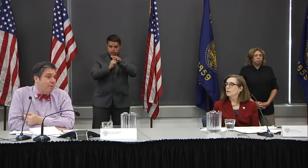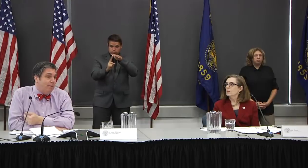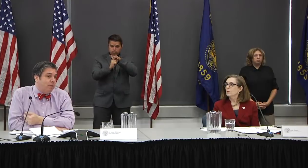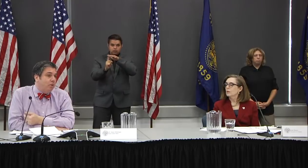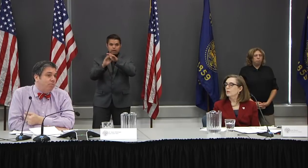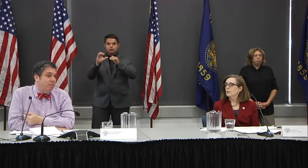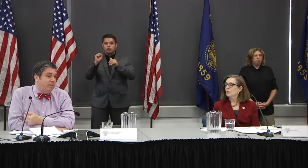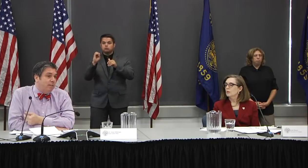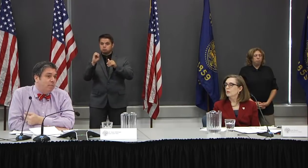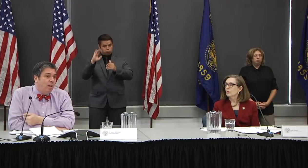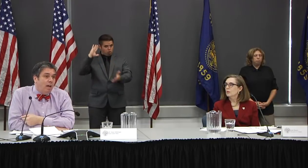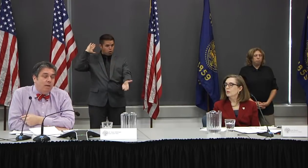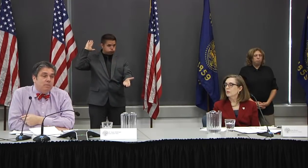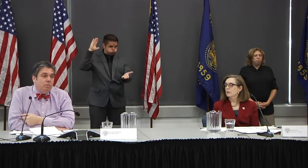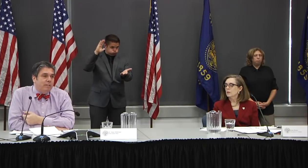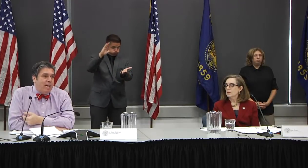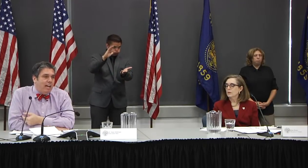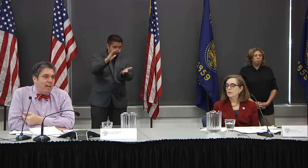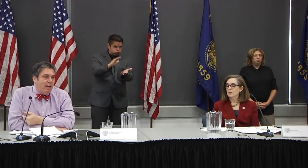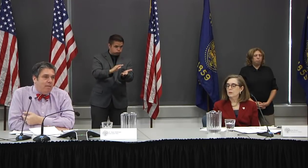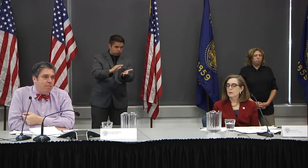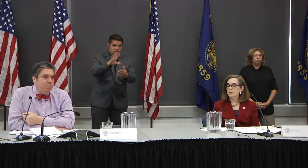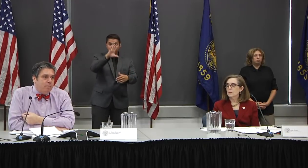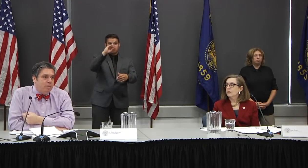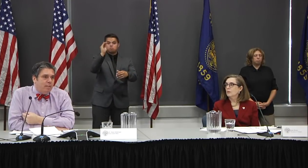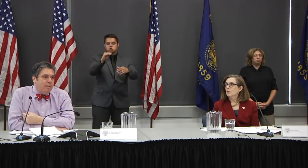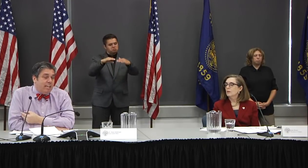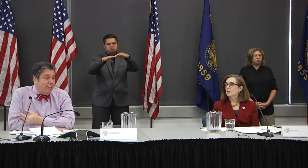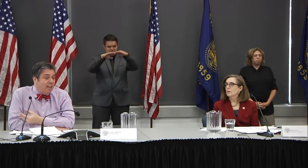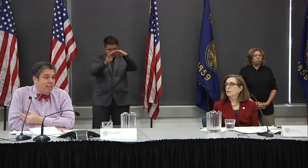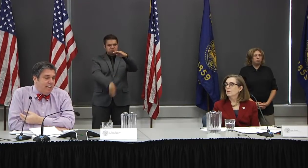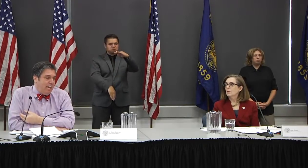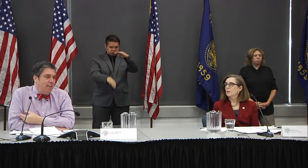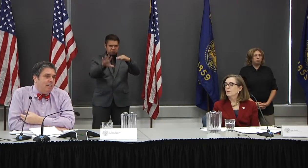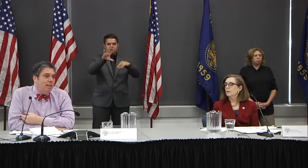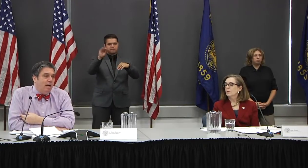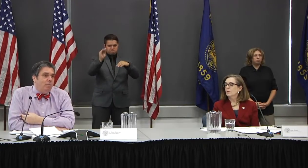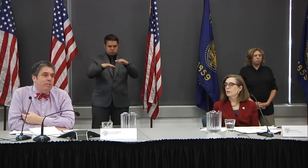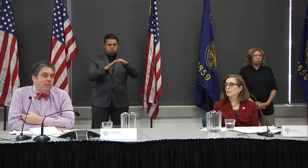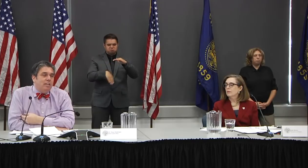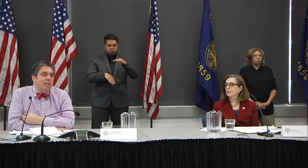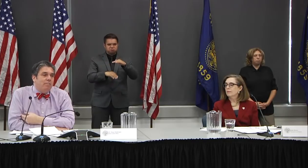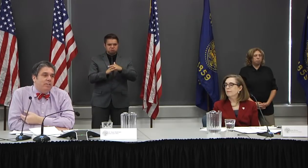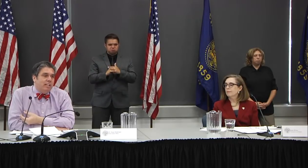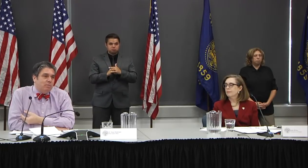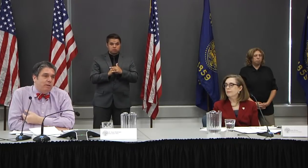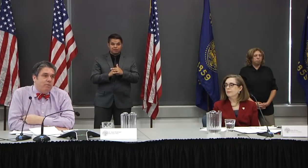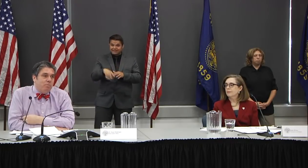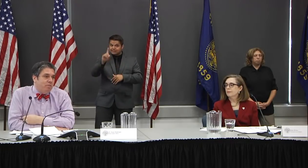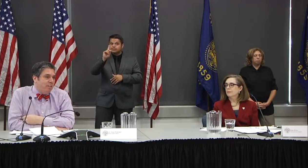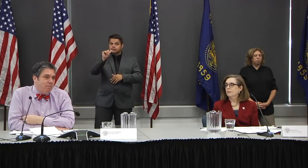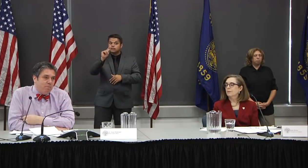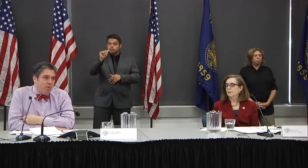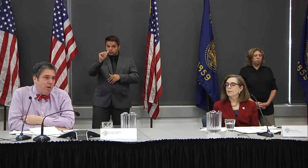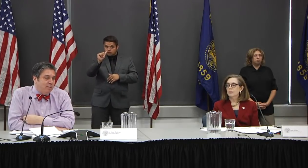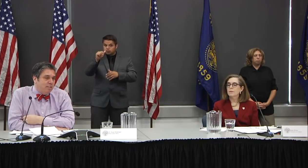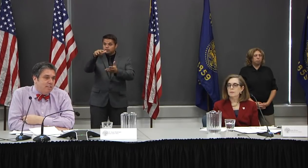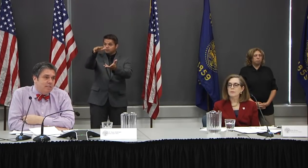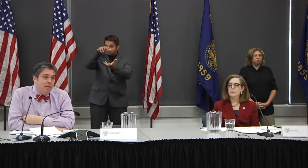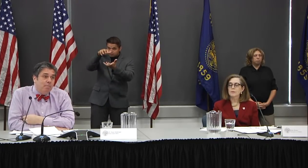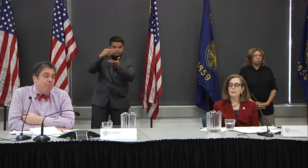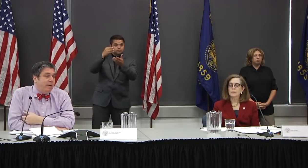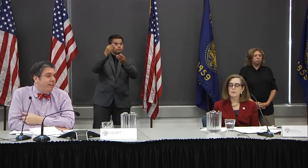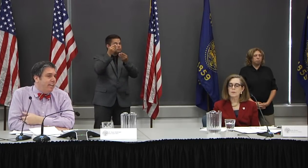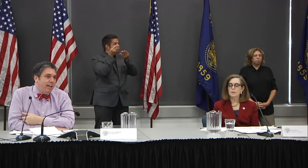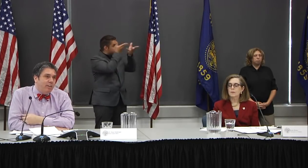continued to remain below 50. So with that data in hand, we talked to the governor, and that's why we're removing them from the watch